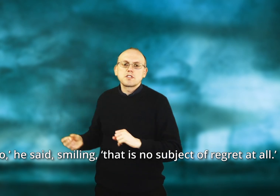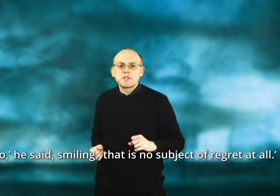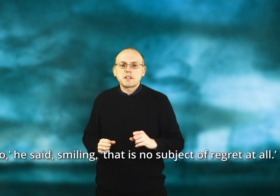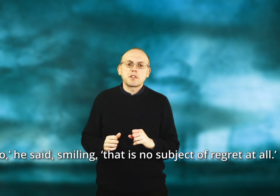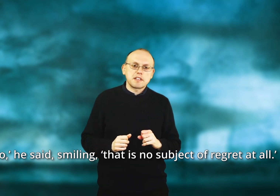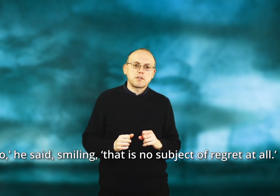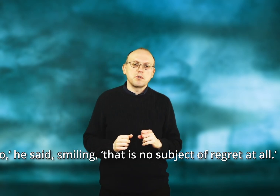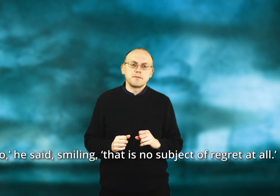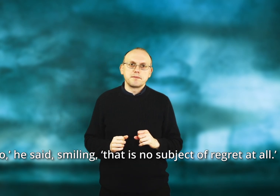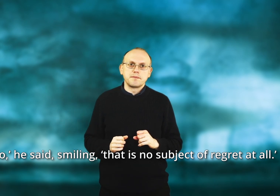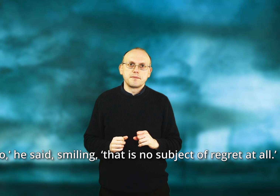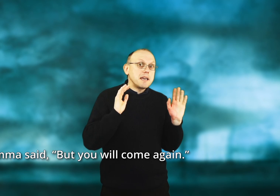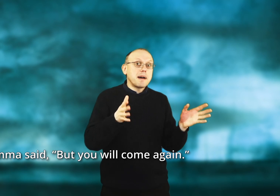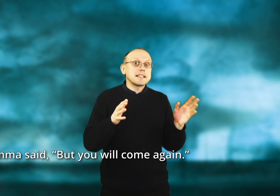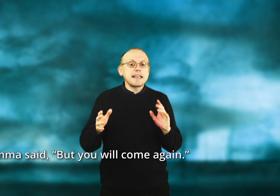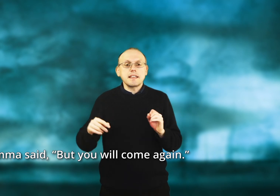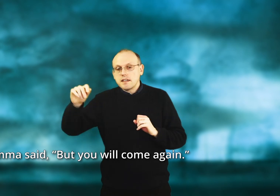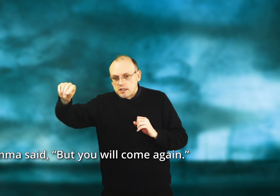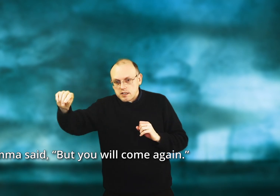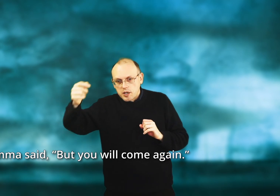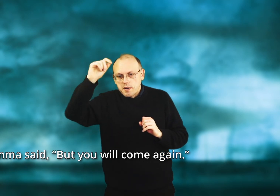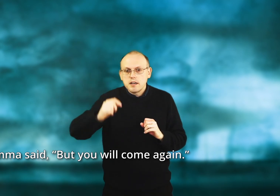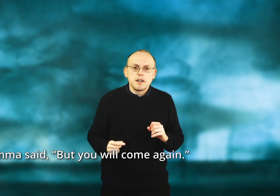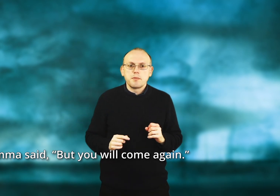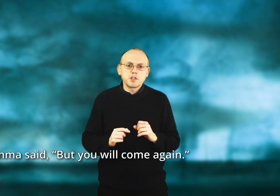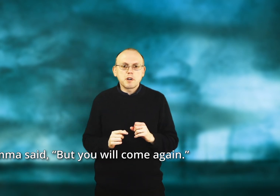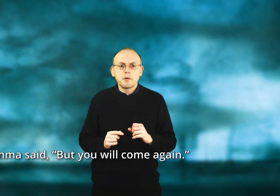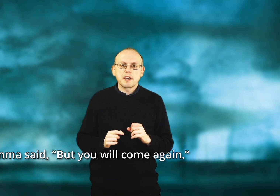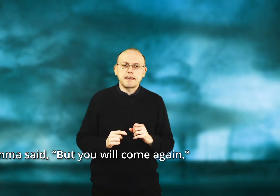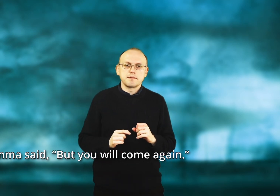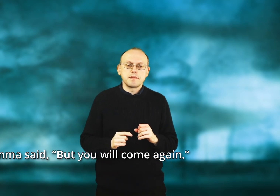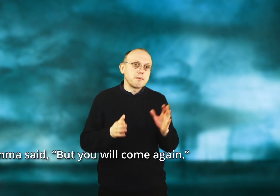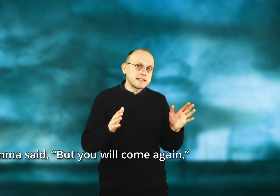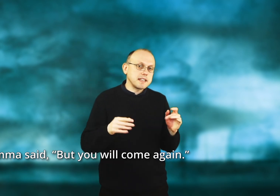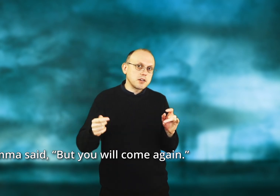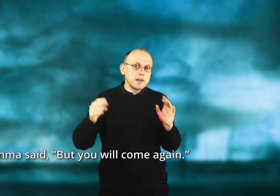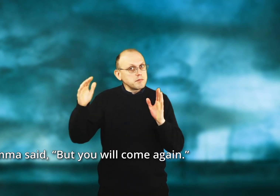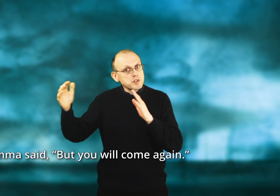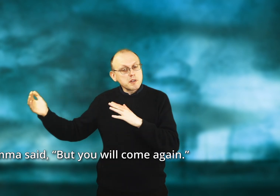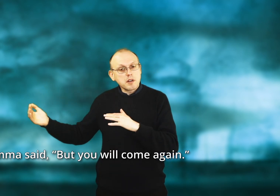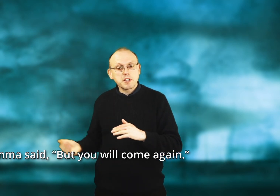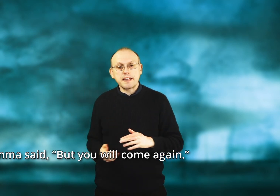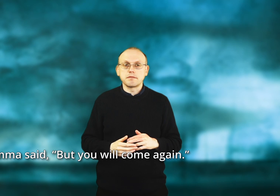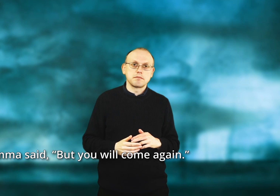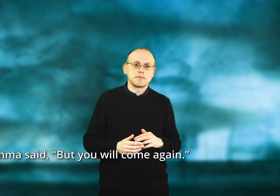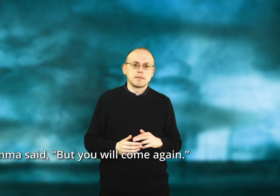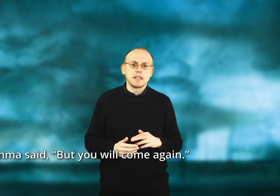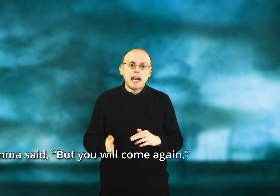of regret at all. Emma said, comma, but you will come again. Emma said, comma, but you will come again. After